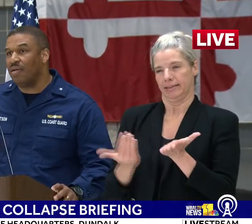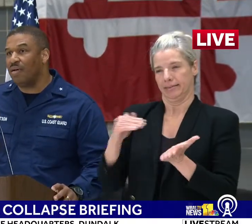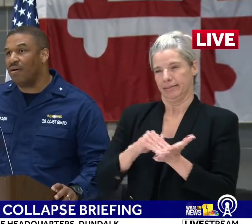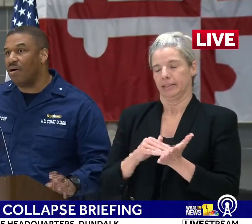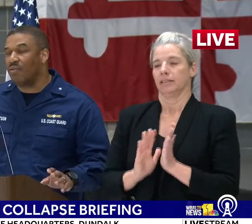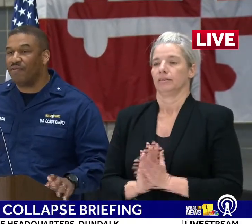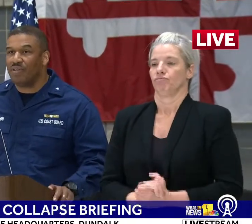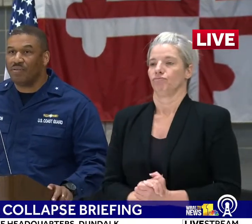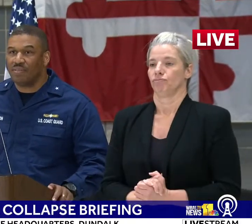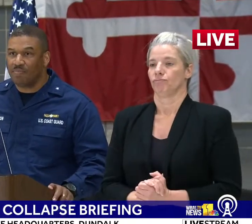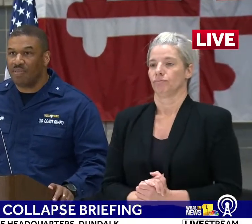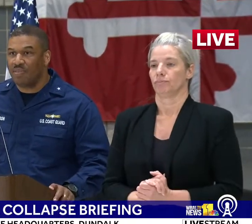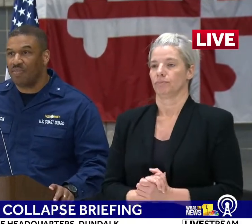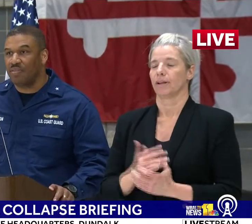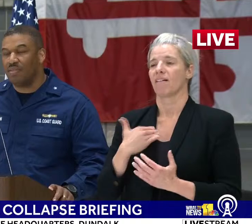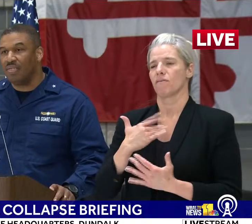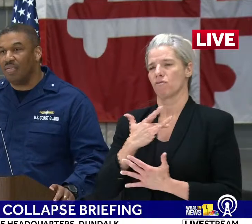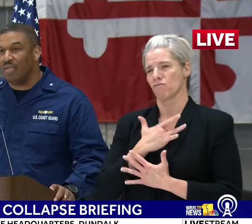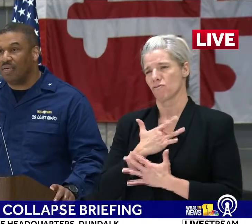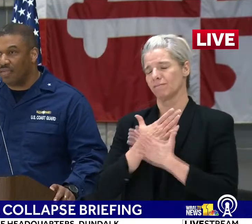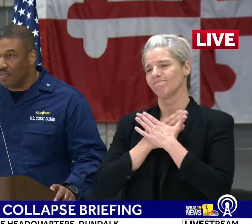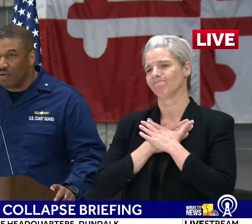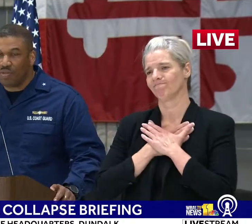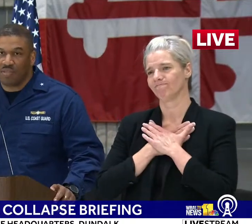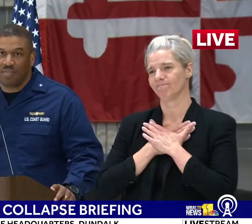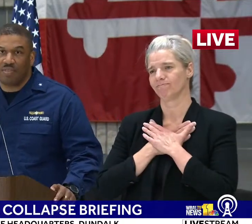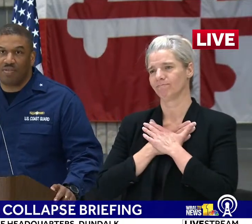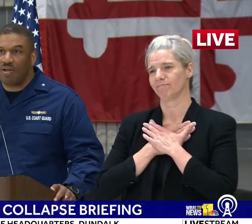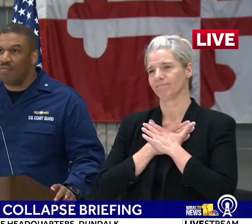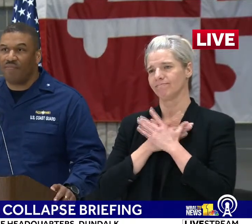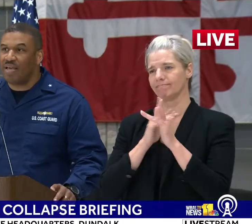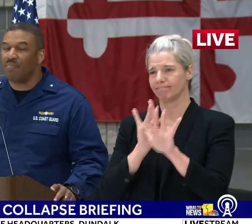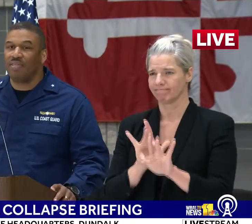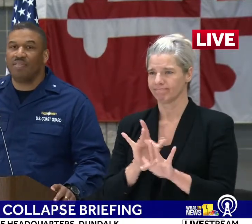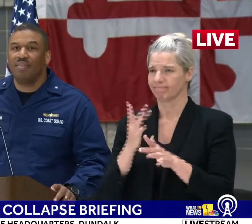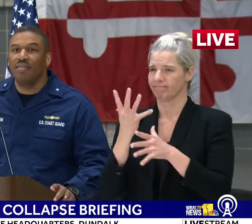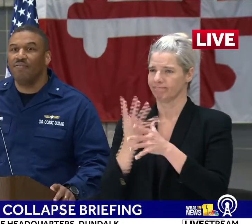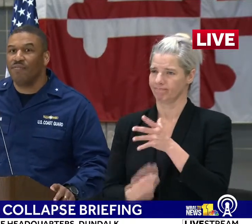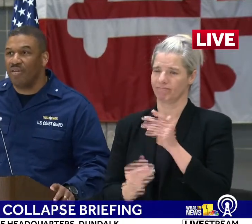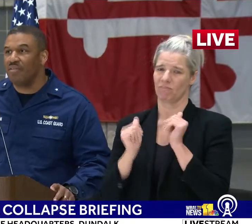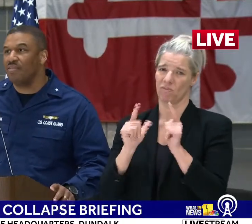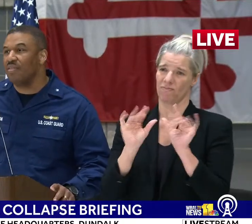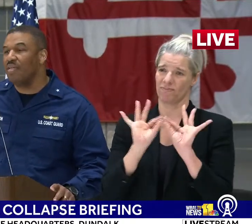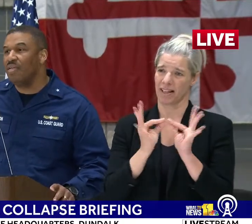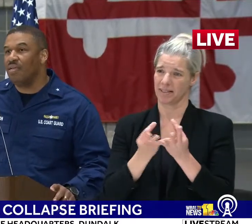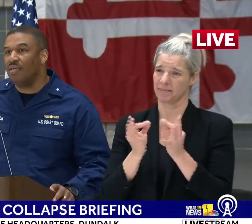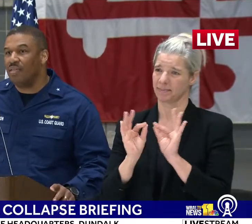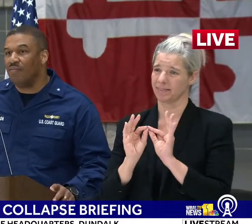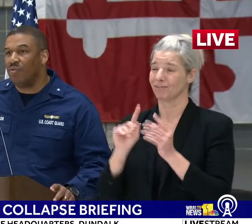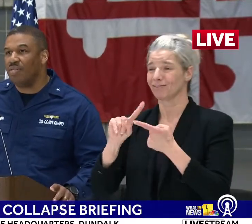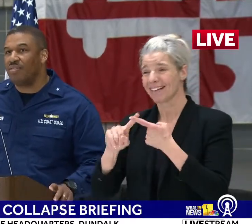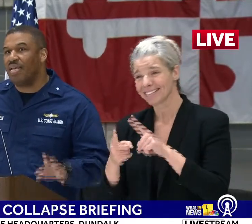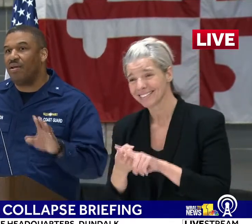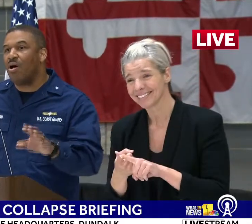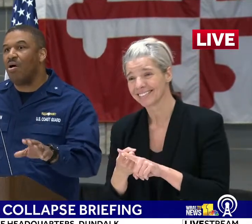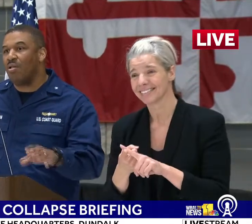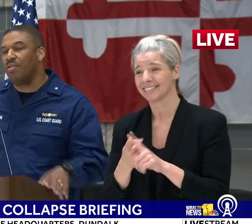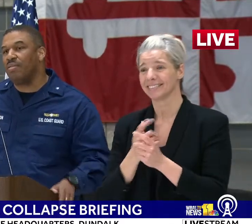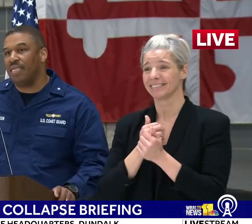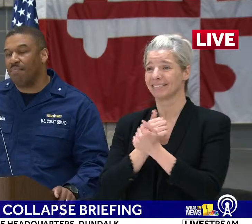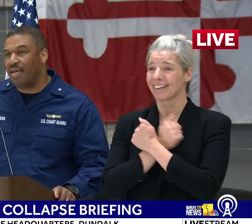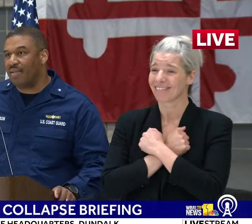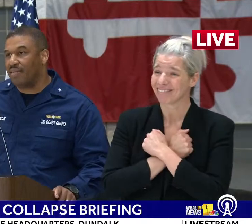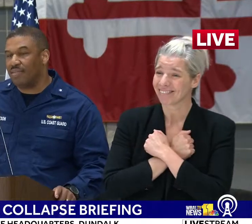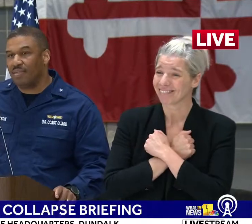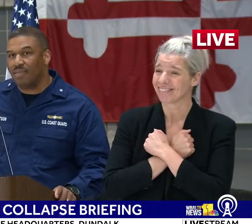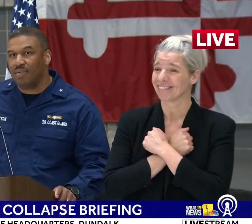extending our heartfelt sympathies and condolences to all the families, friends, loved ones, and